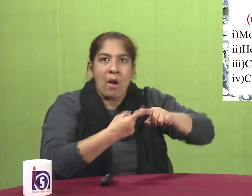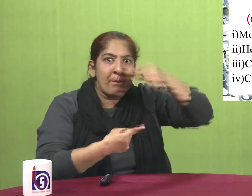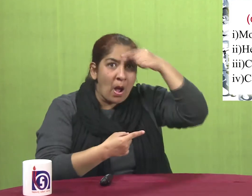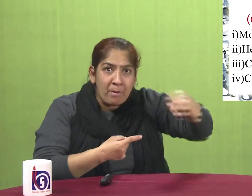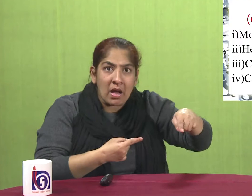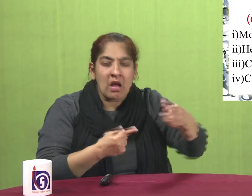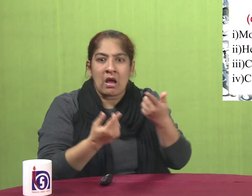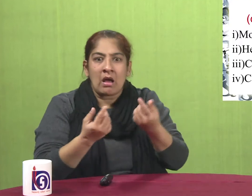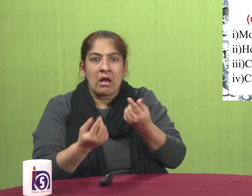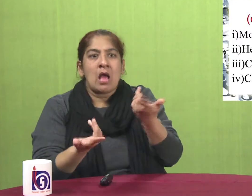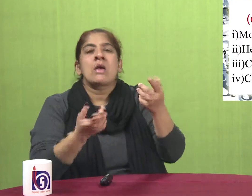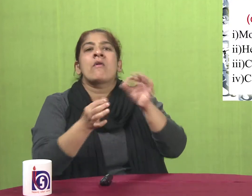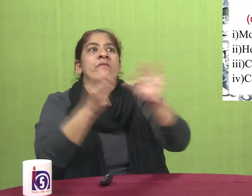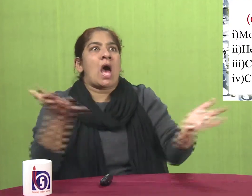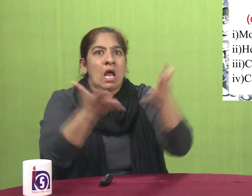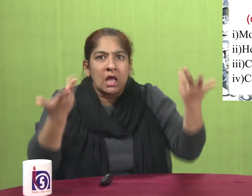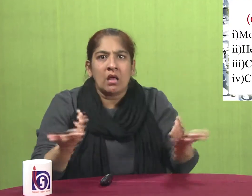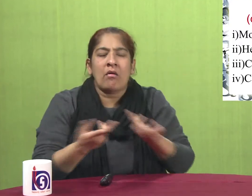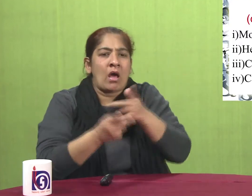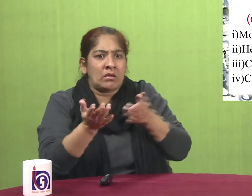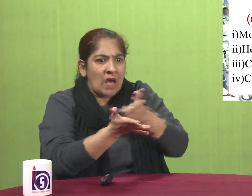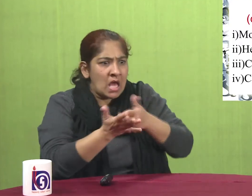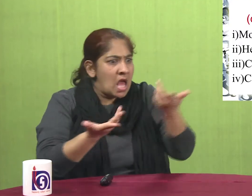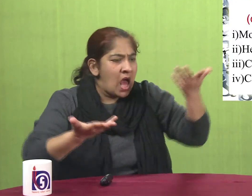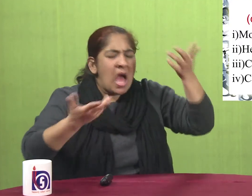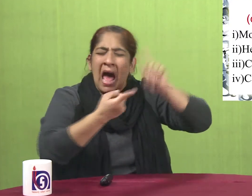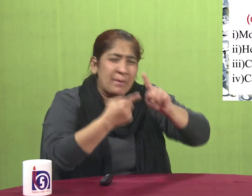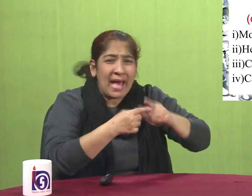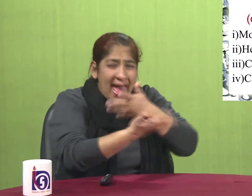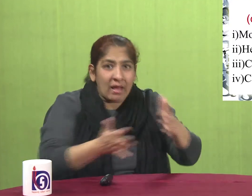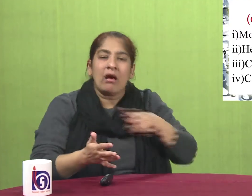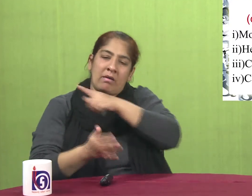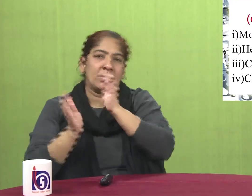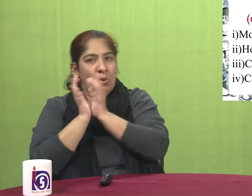if there is a damage in crops, it looks after the crop insurance,